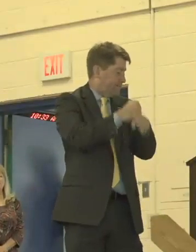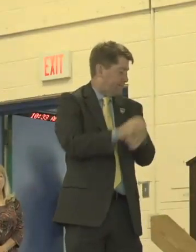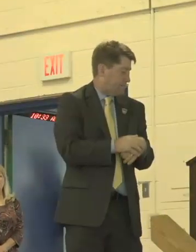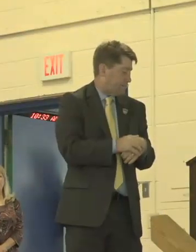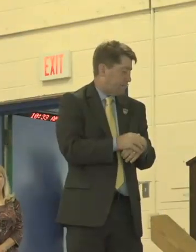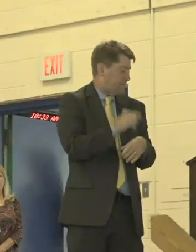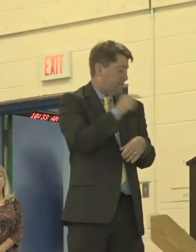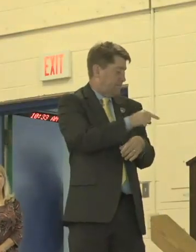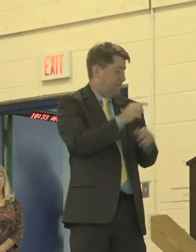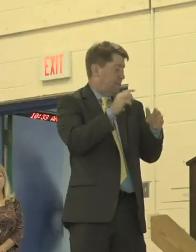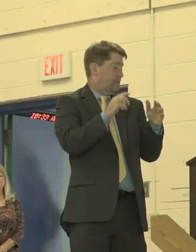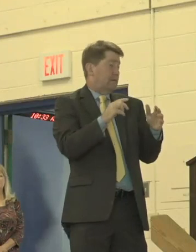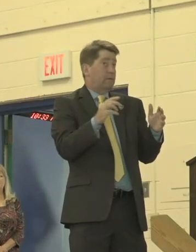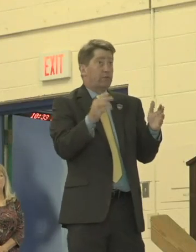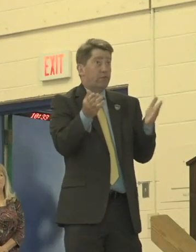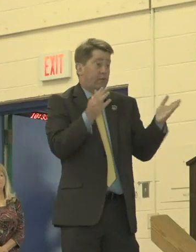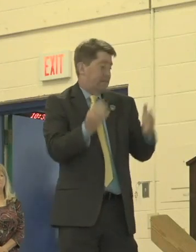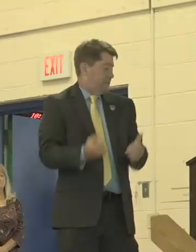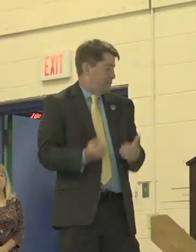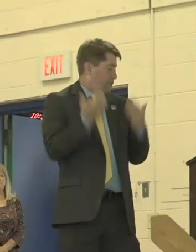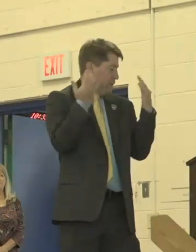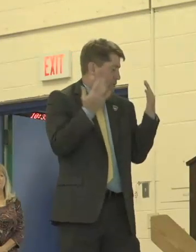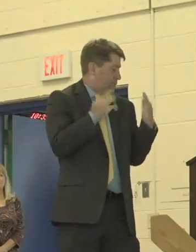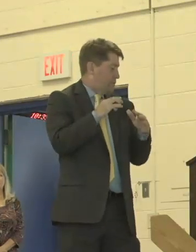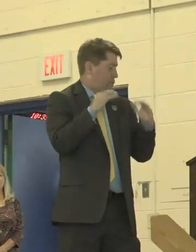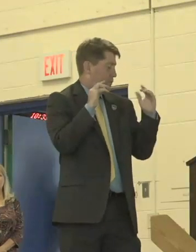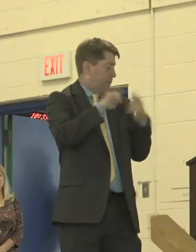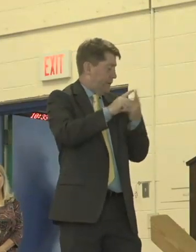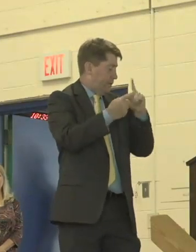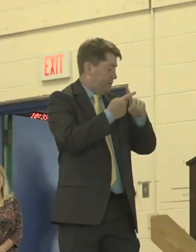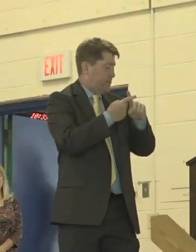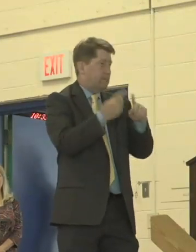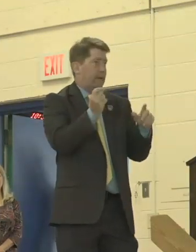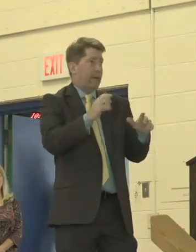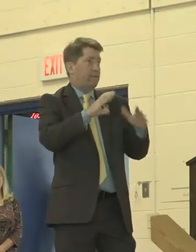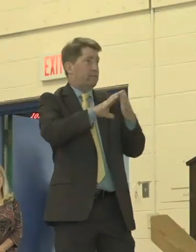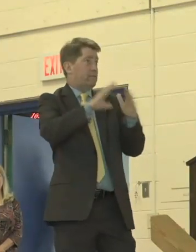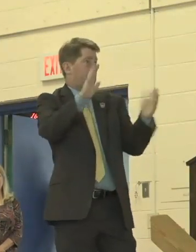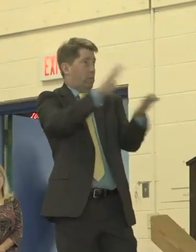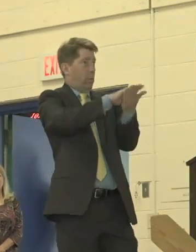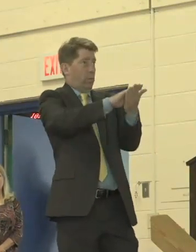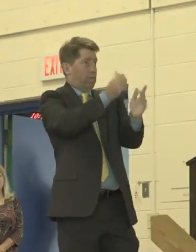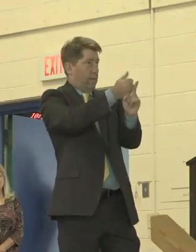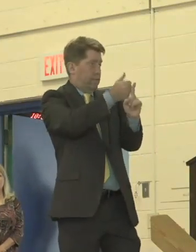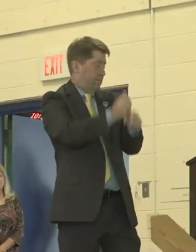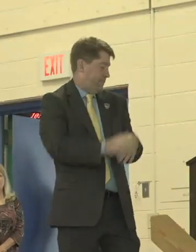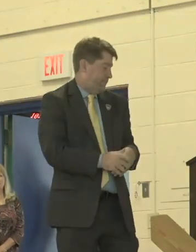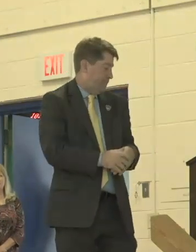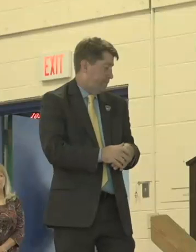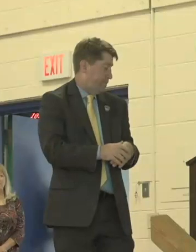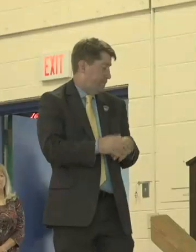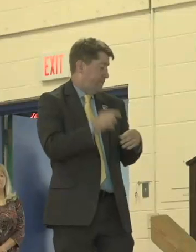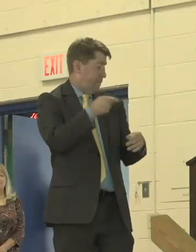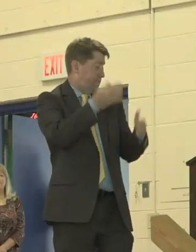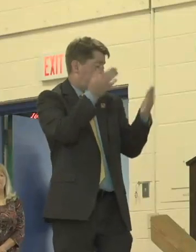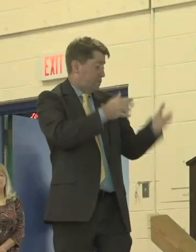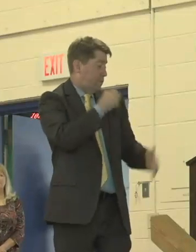demonstrating proficiency in multiple modes of art making. They have also been an inspiration to their friends